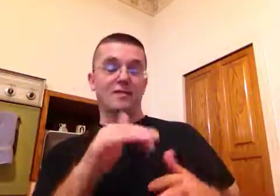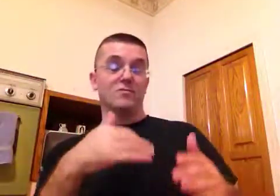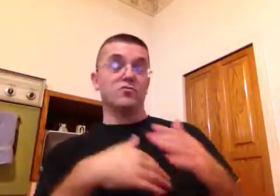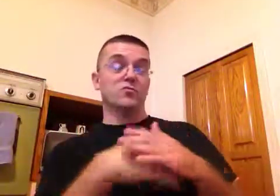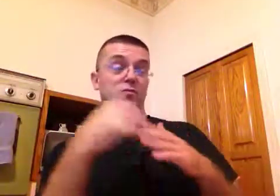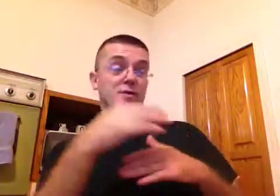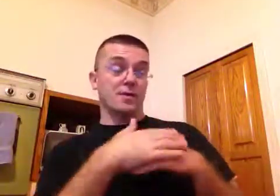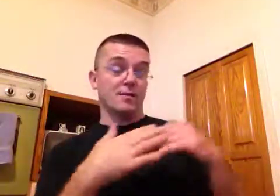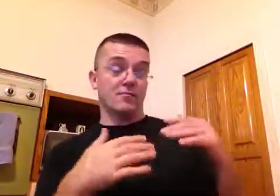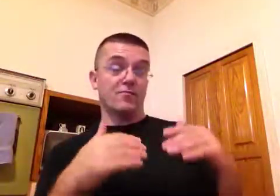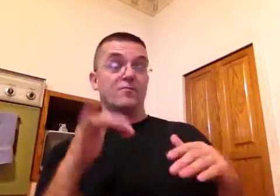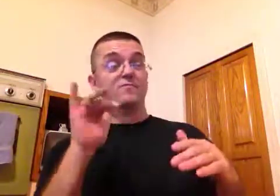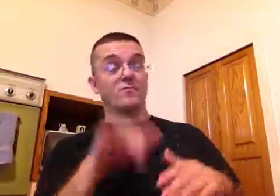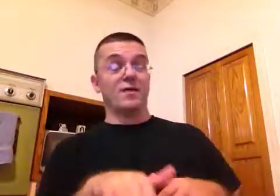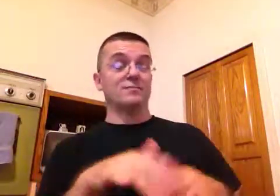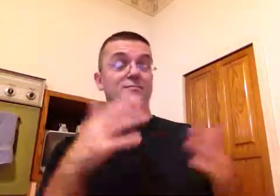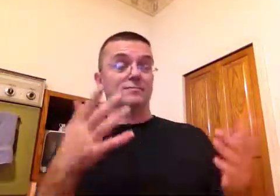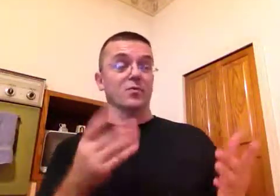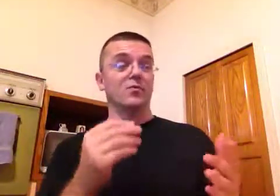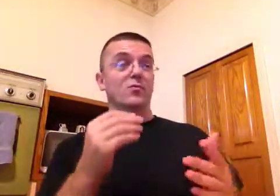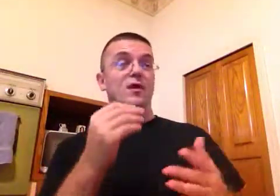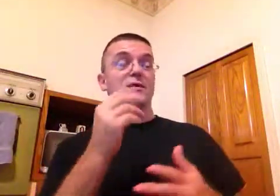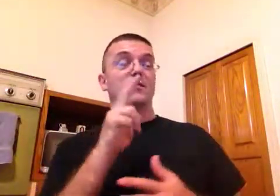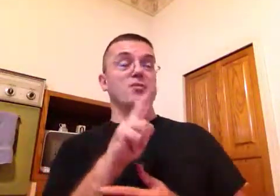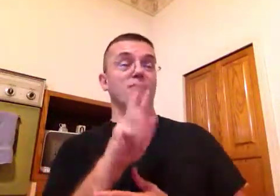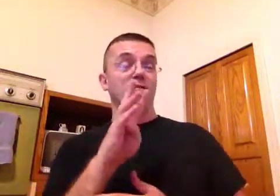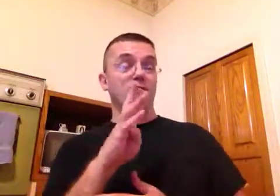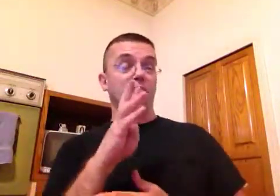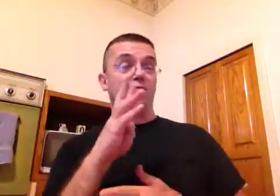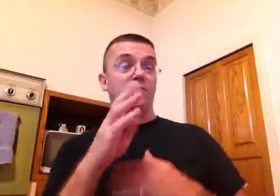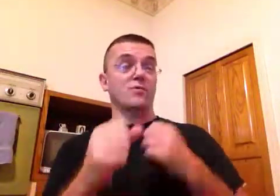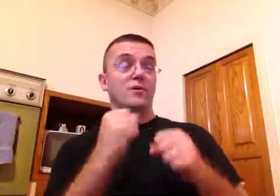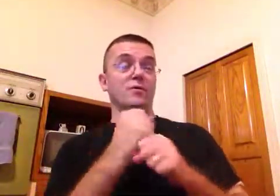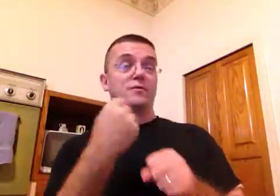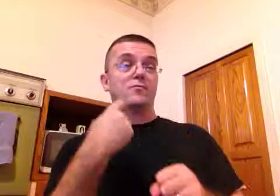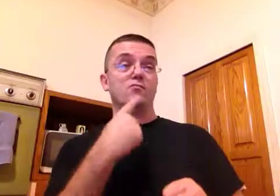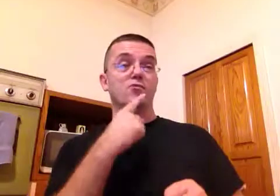the last 3 or 4 years have been some of the worst years. Actually, the last decade has been one of the